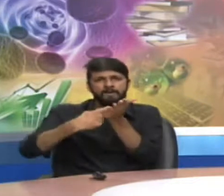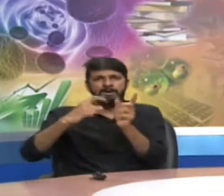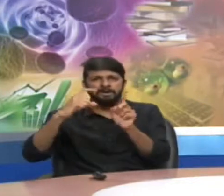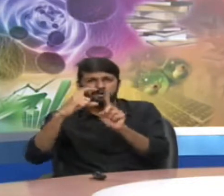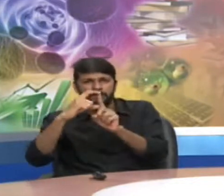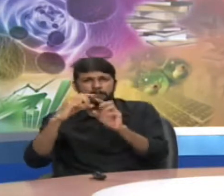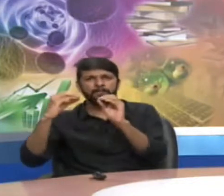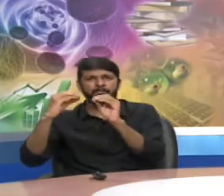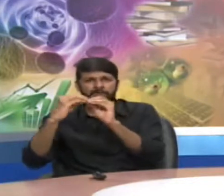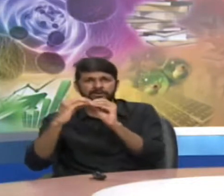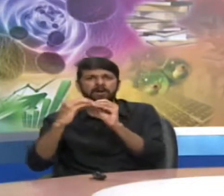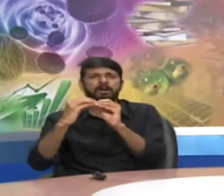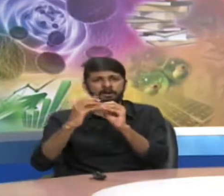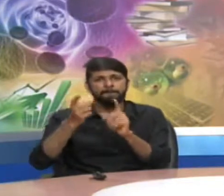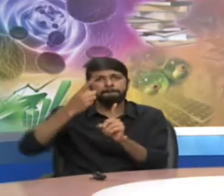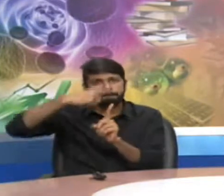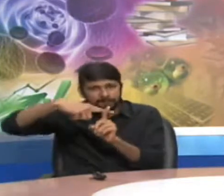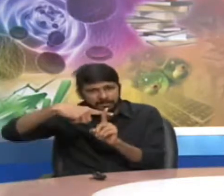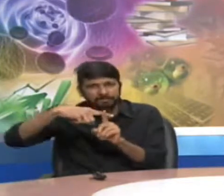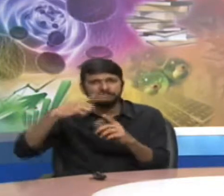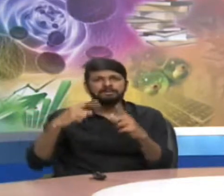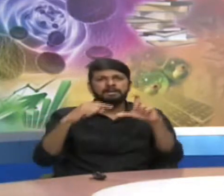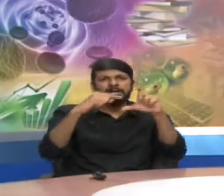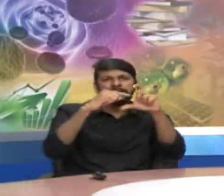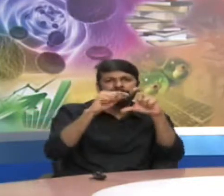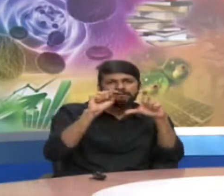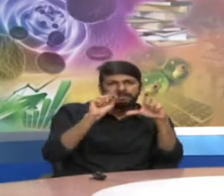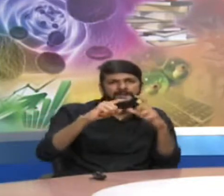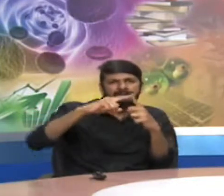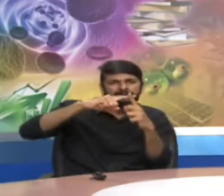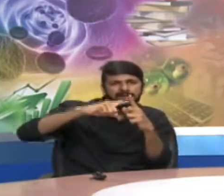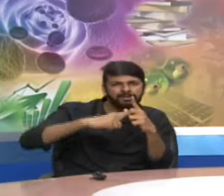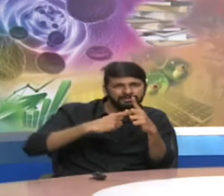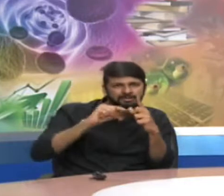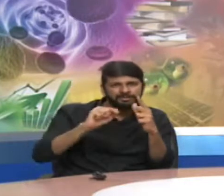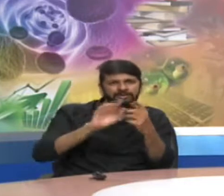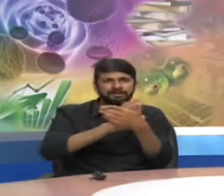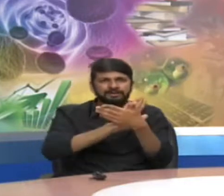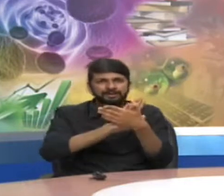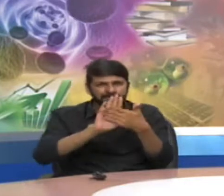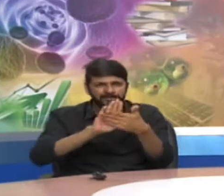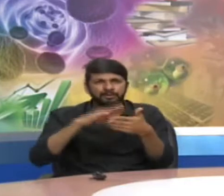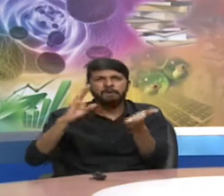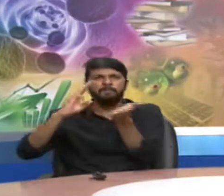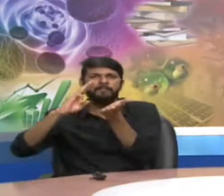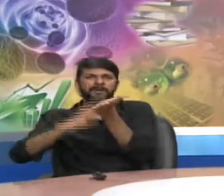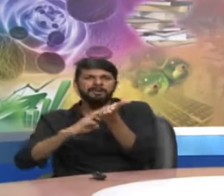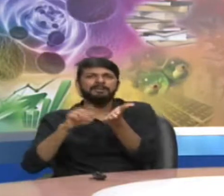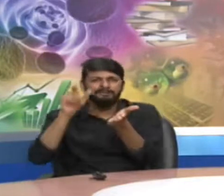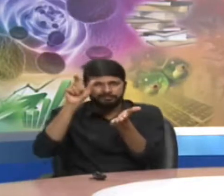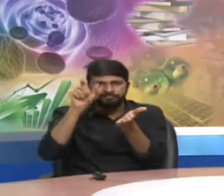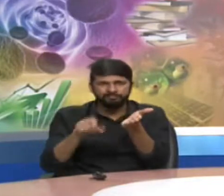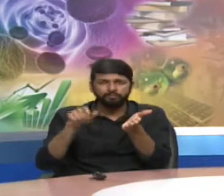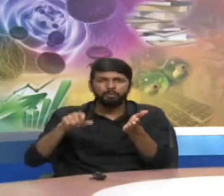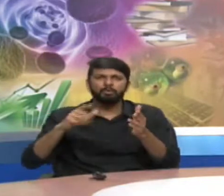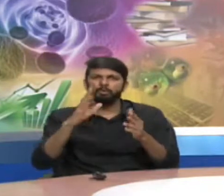Saryapwats, Rakhal Das Banerjee and E.J.H. Mackay